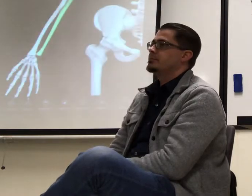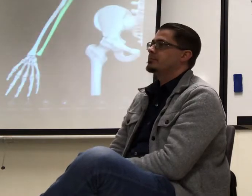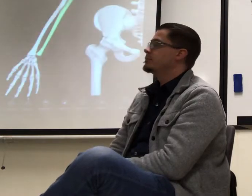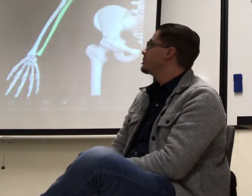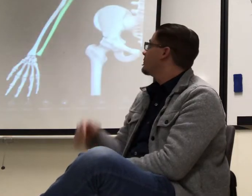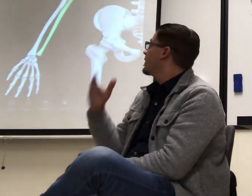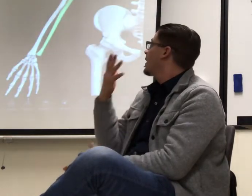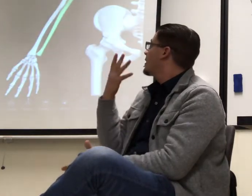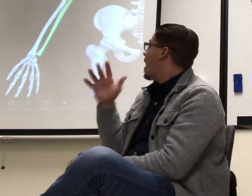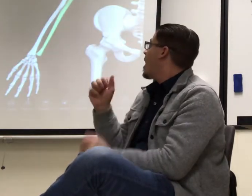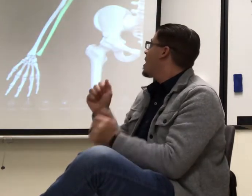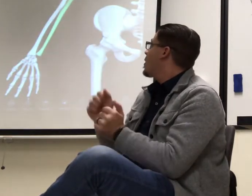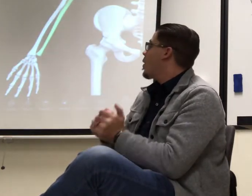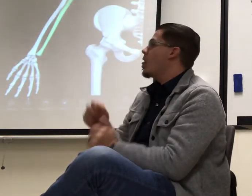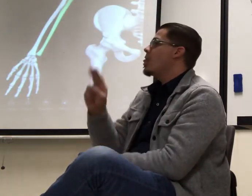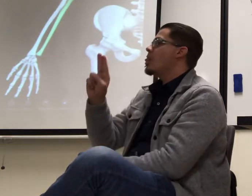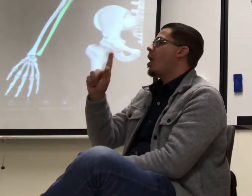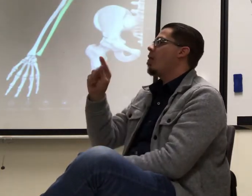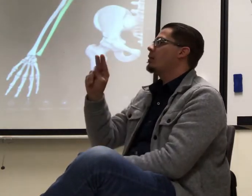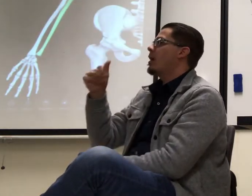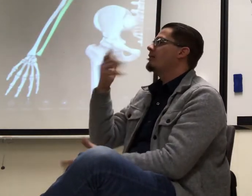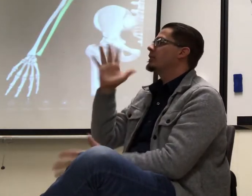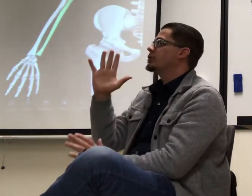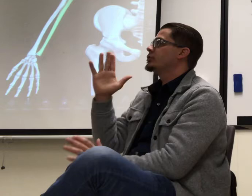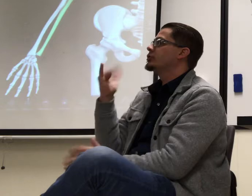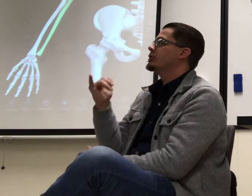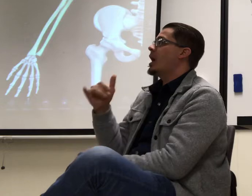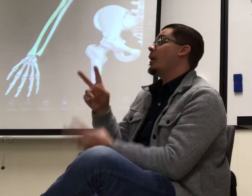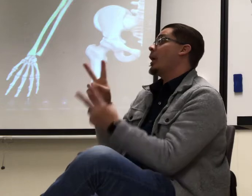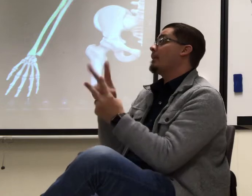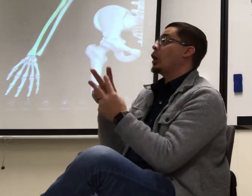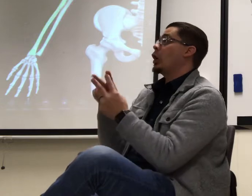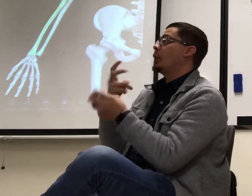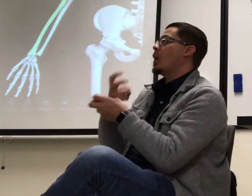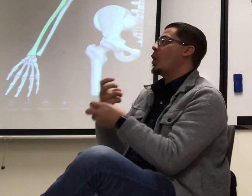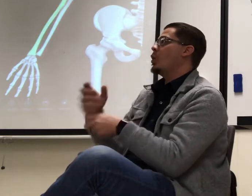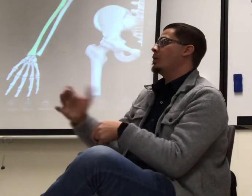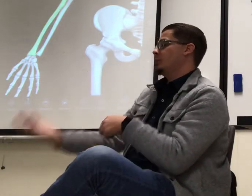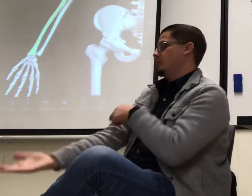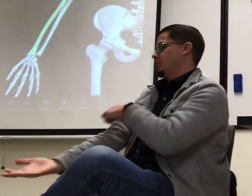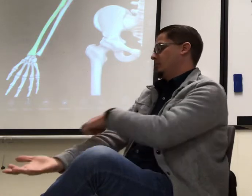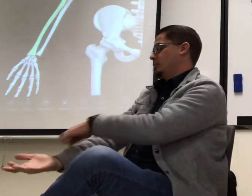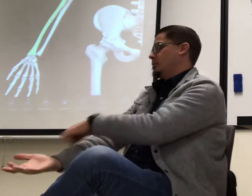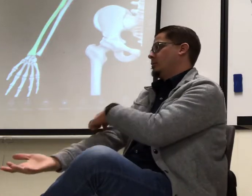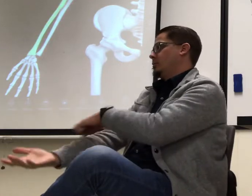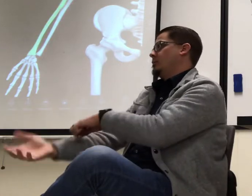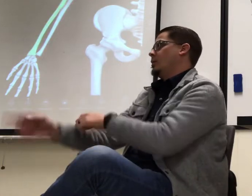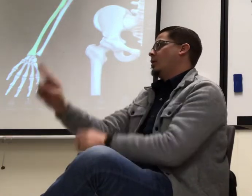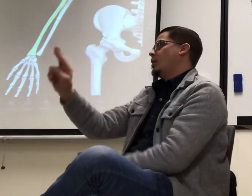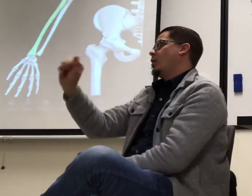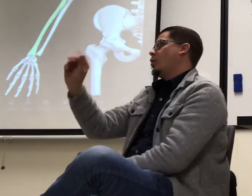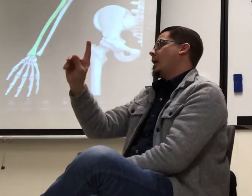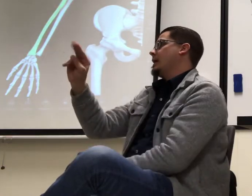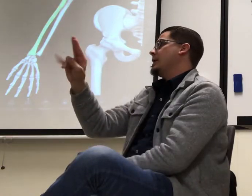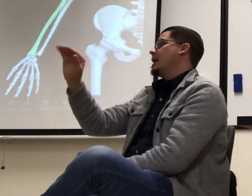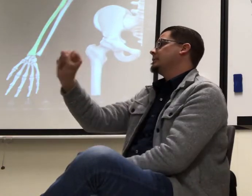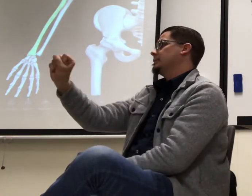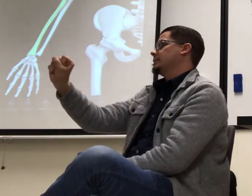Done with ulna. Let's do its partner bone in the forearm, the